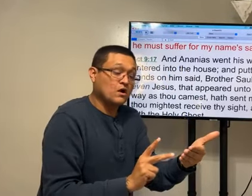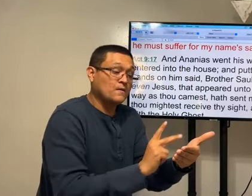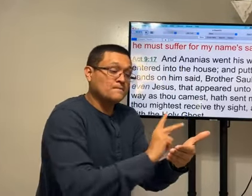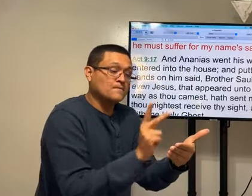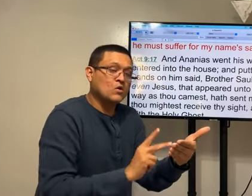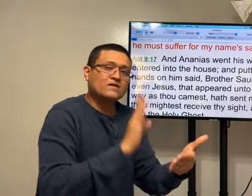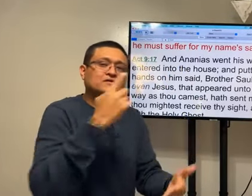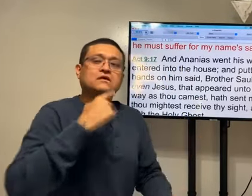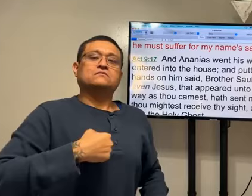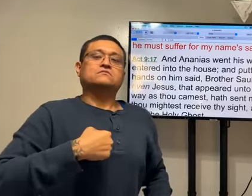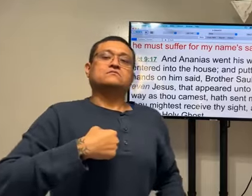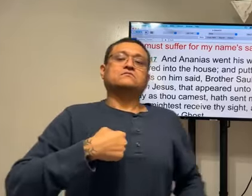Ananias baptized Paul.